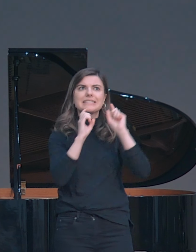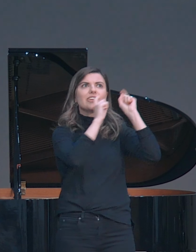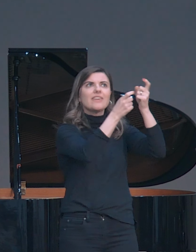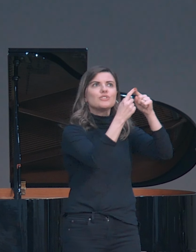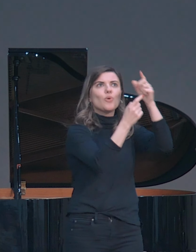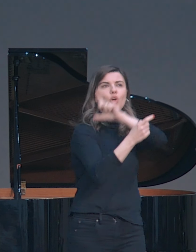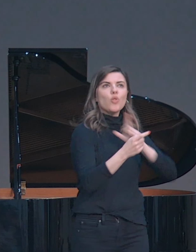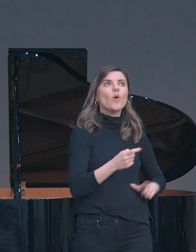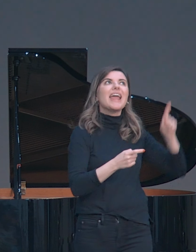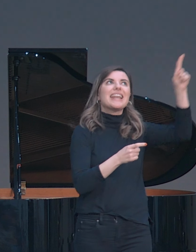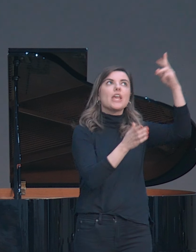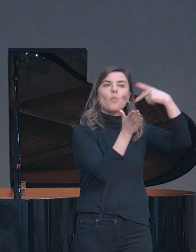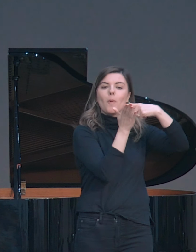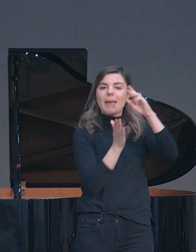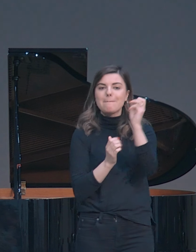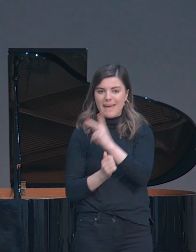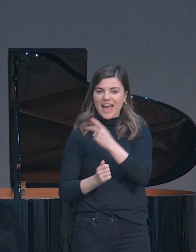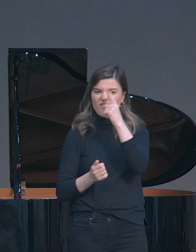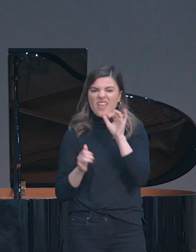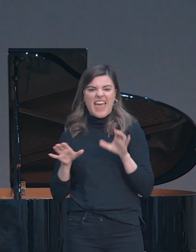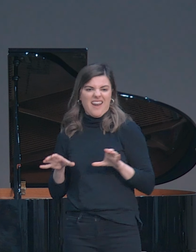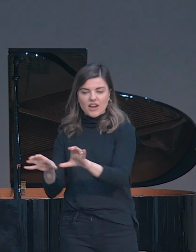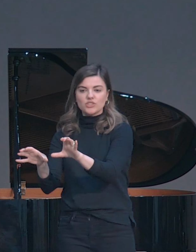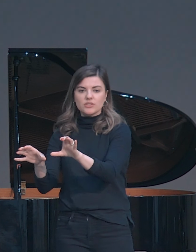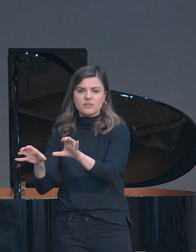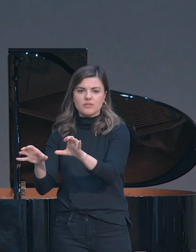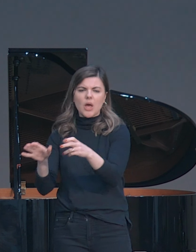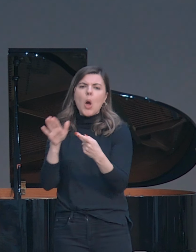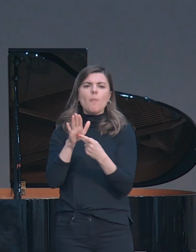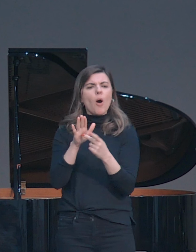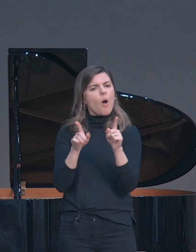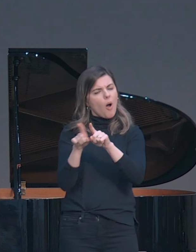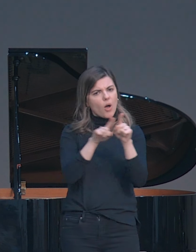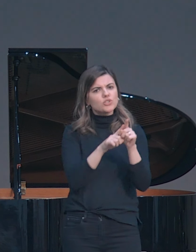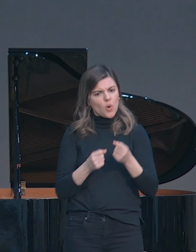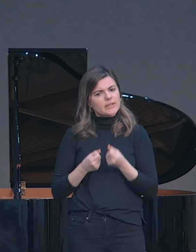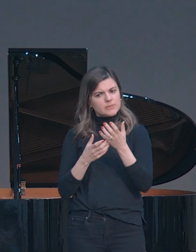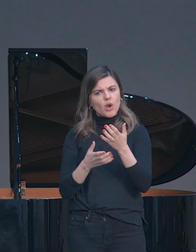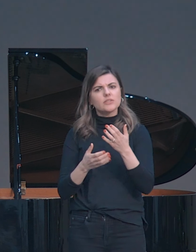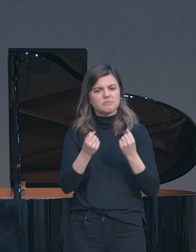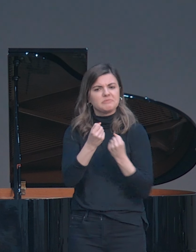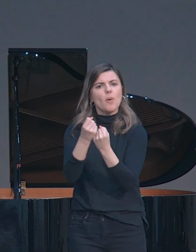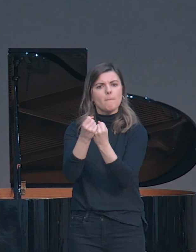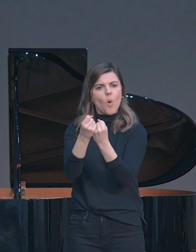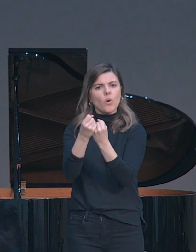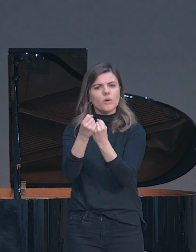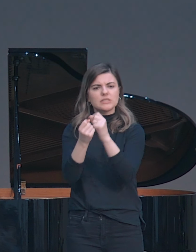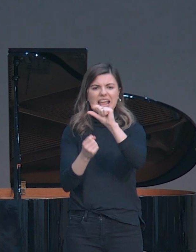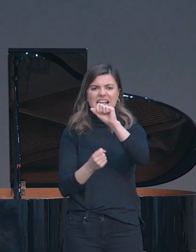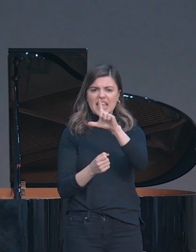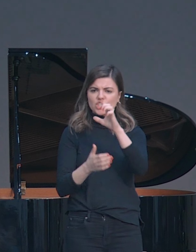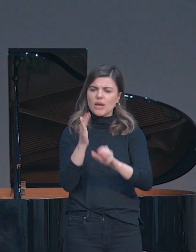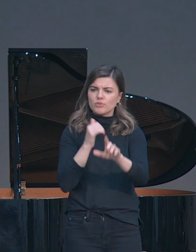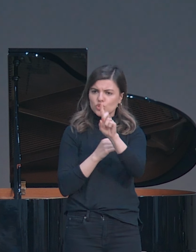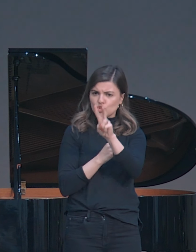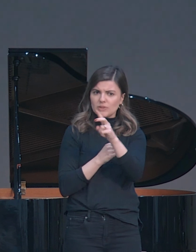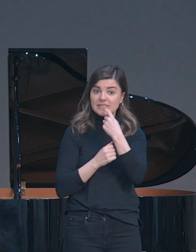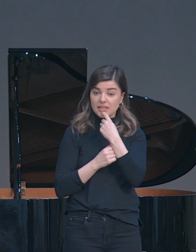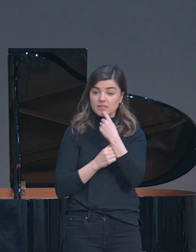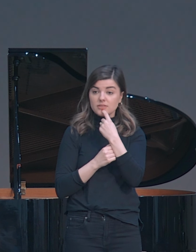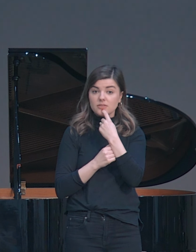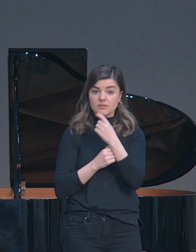will repay him for his deed. Even the Apostle Paul expressed his commitment to this idea in Galatians 2:10, where he writes,